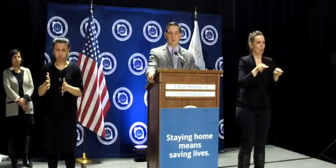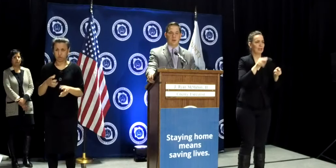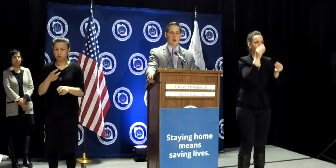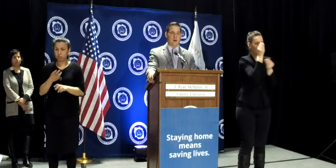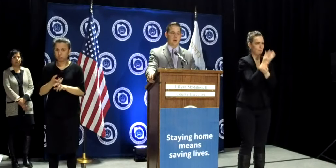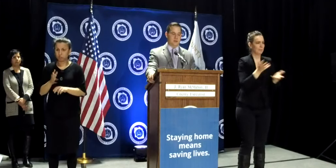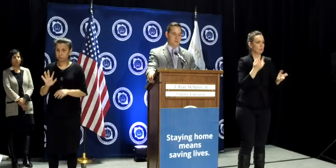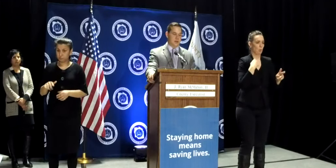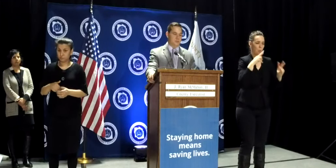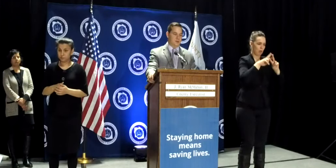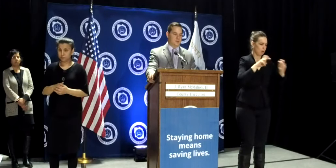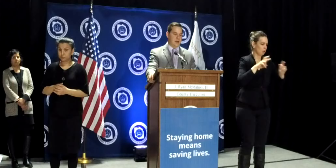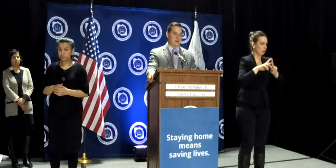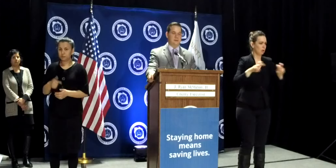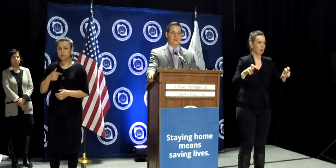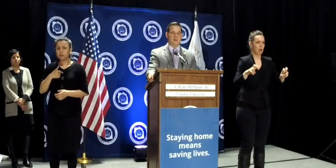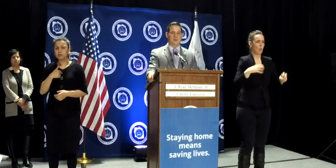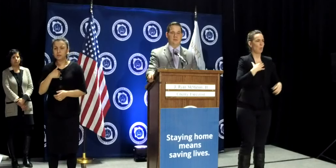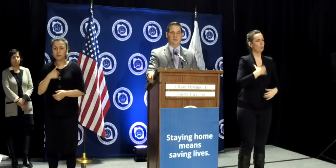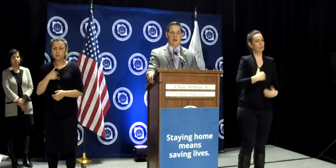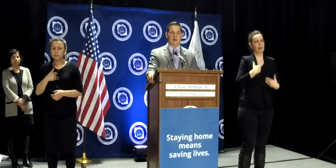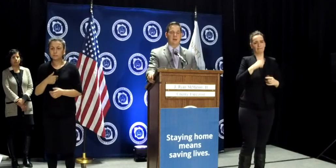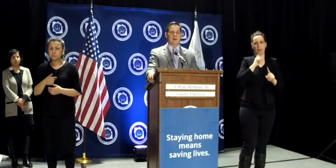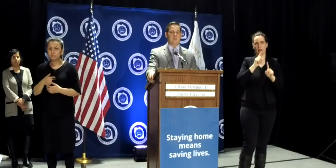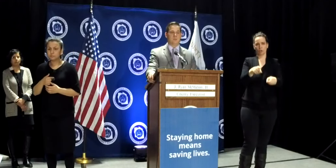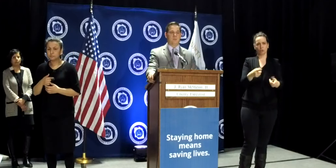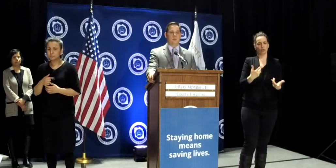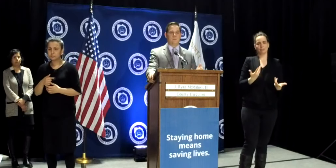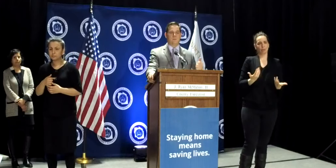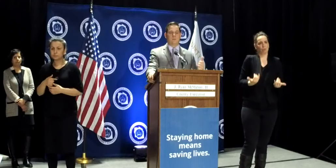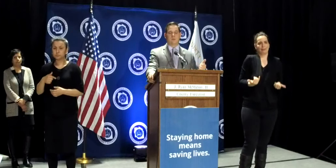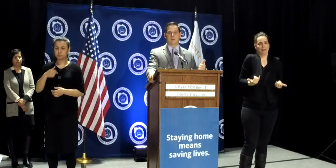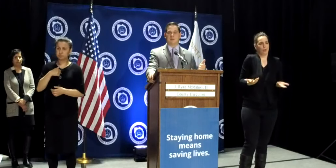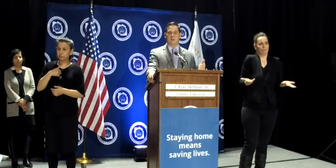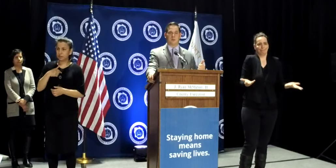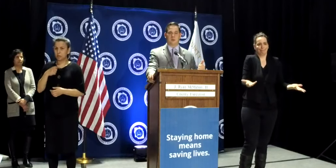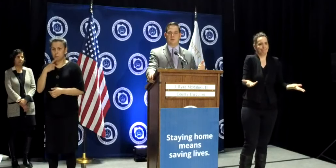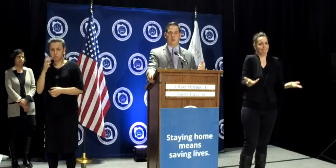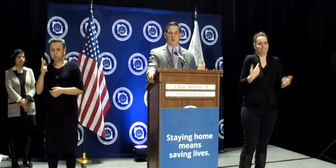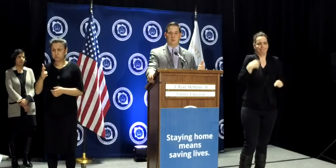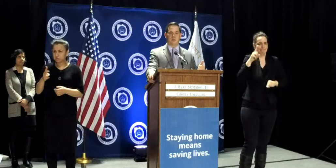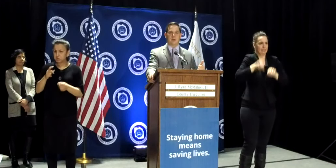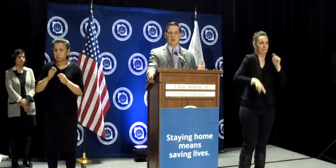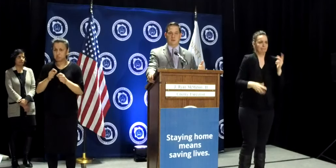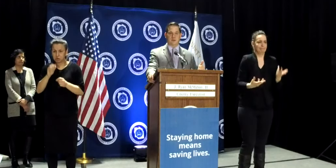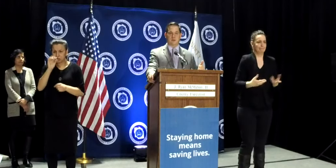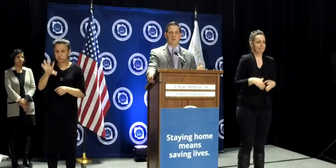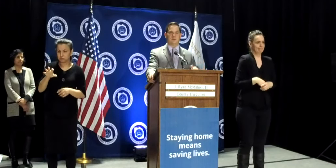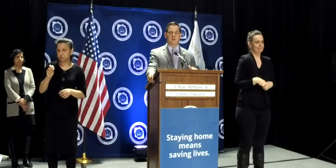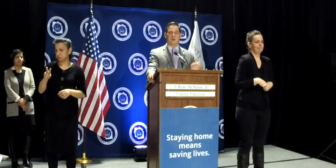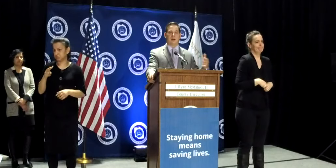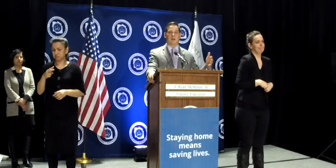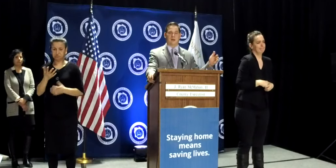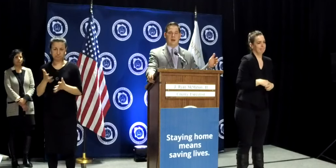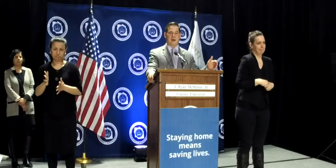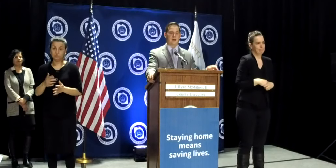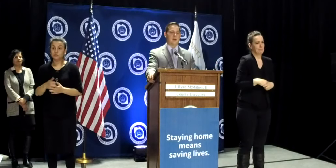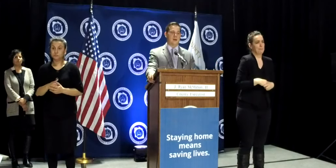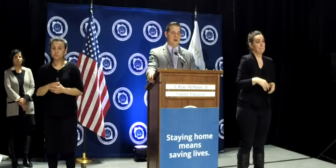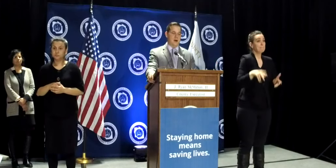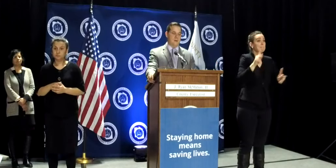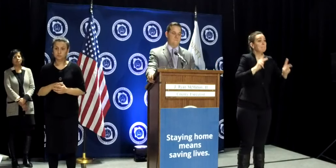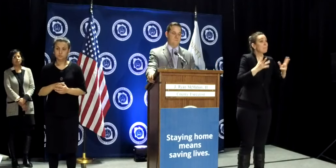information each day, but it's not. It's just not. Sometimes people don't give you all the answers, and you figure it out later